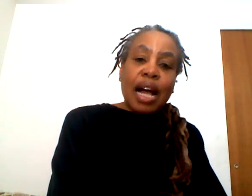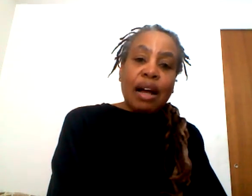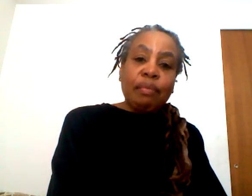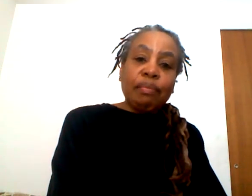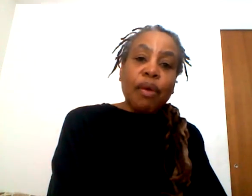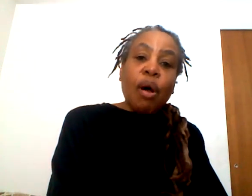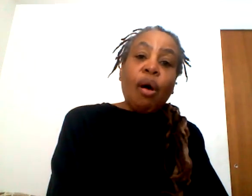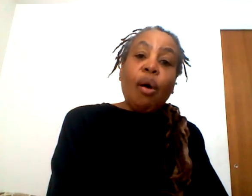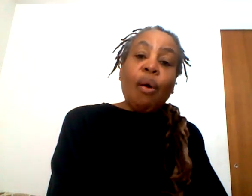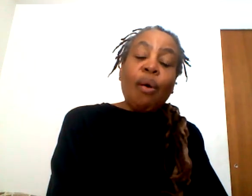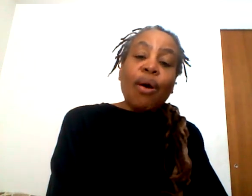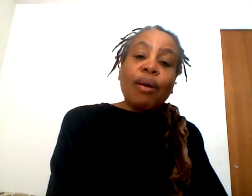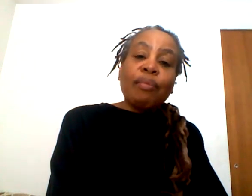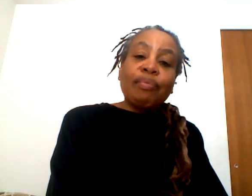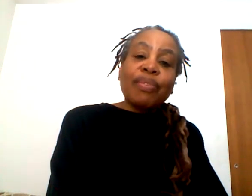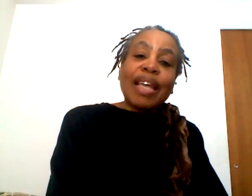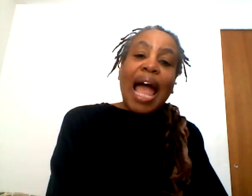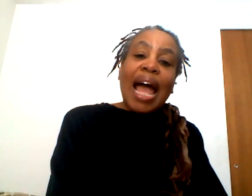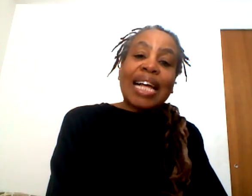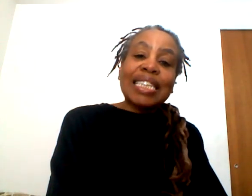icklin.com, or